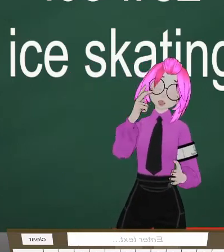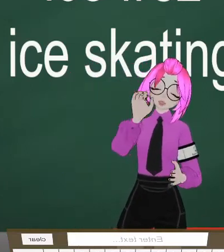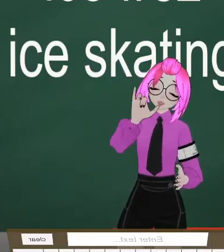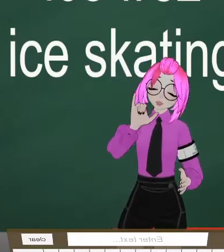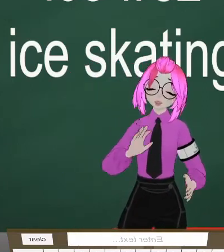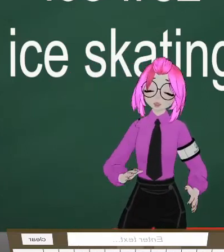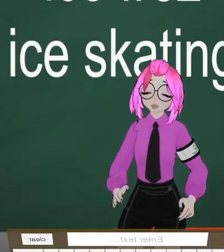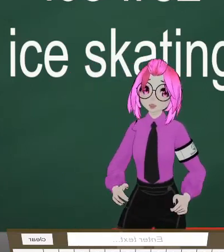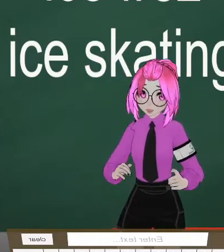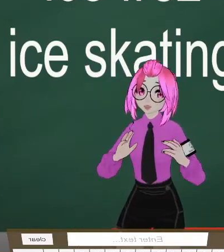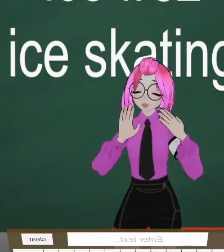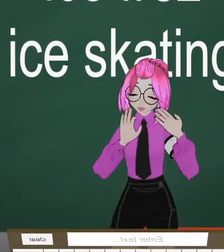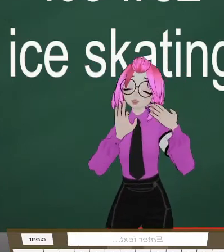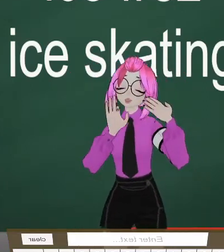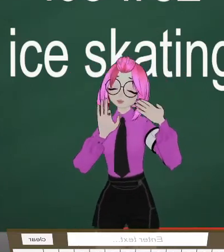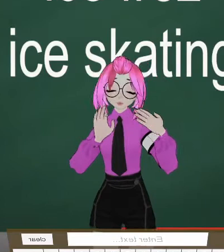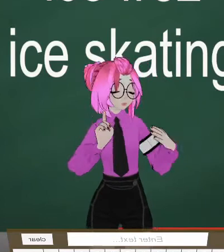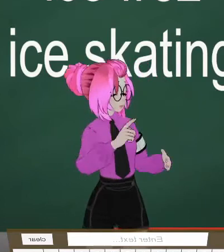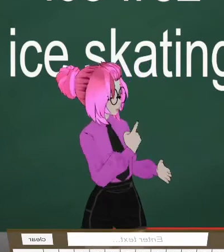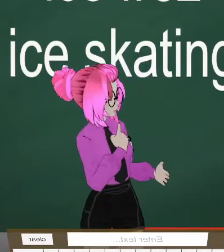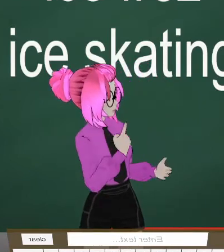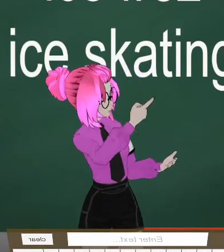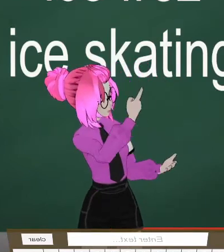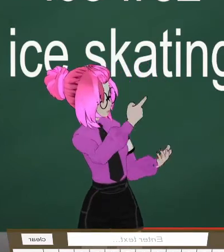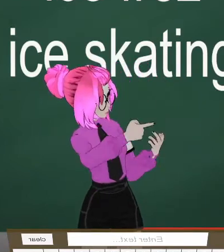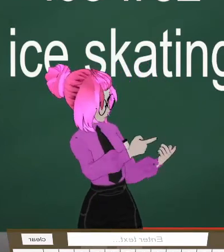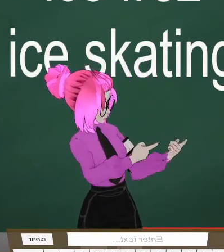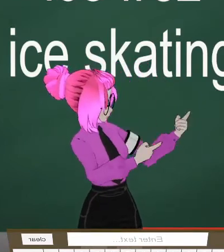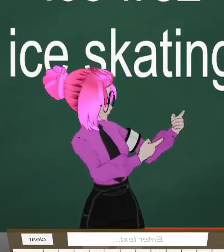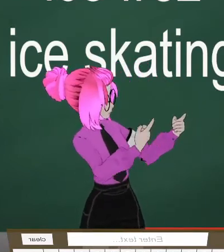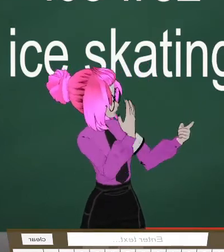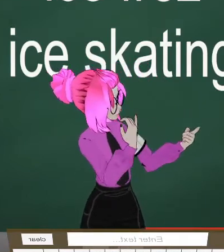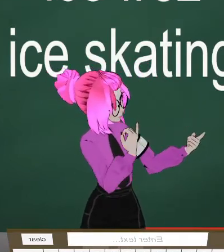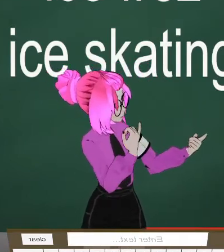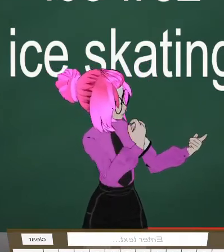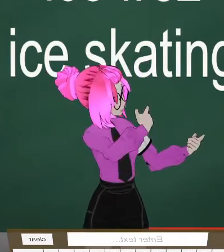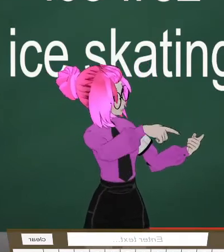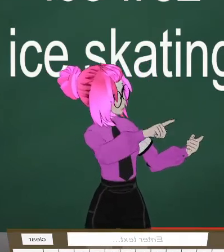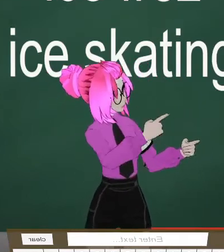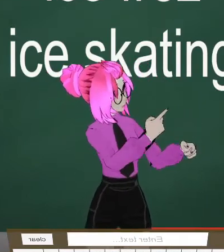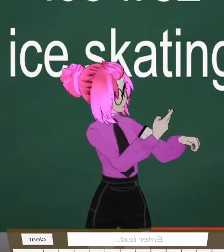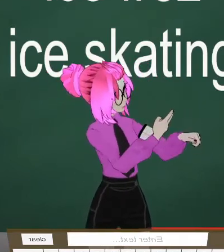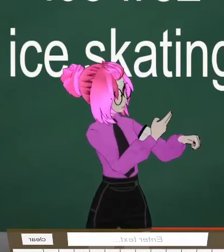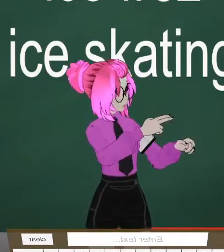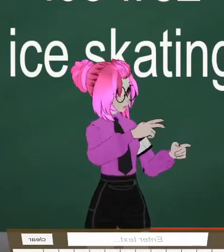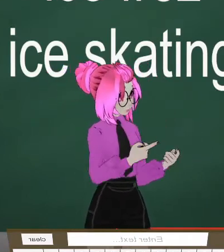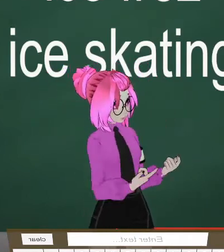yeah i'll take a guess um is it because is it for like um ease of access or just like when you're skating it's just like easier because if it's